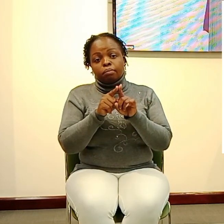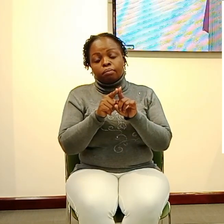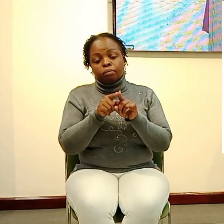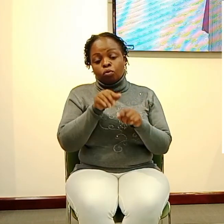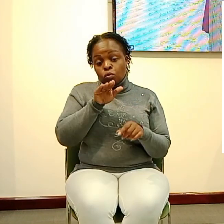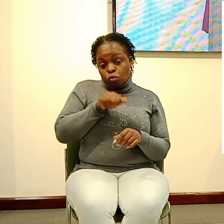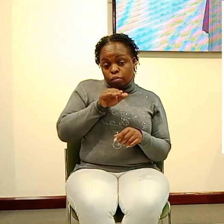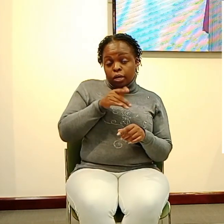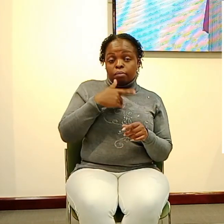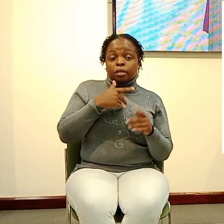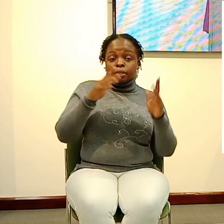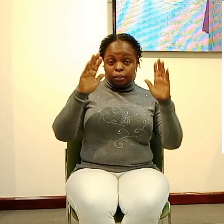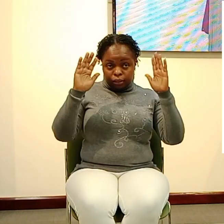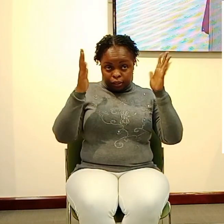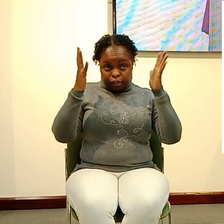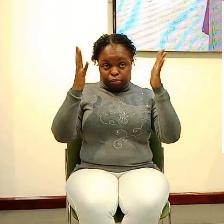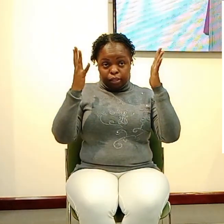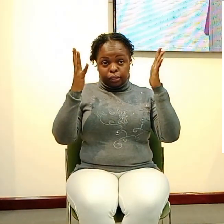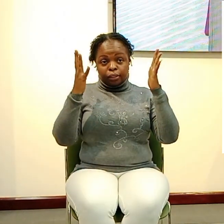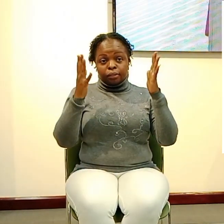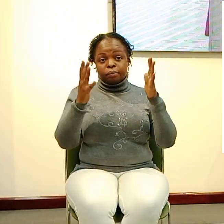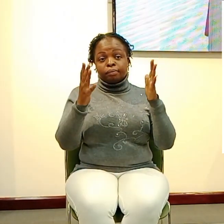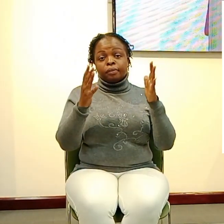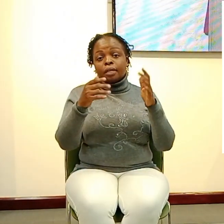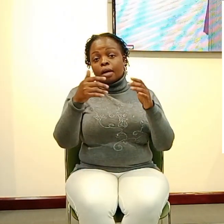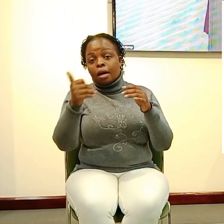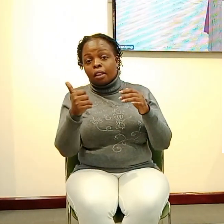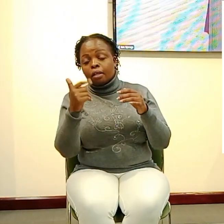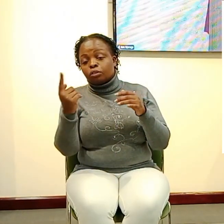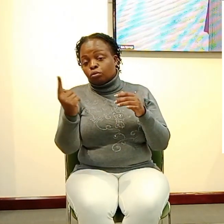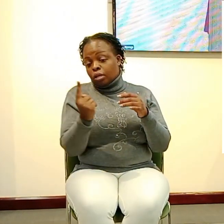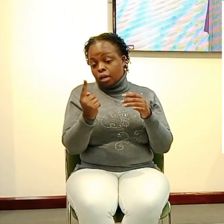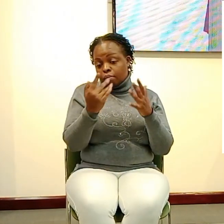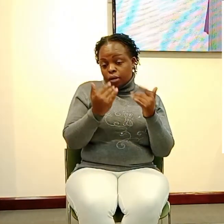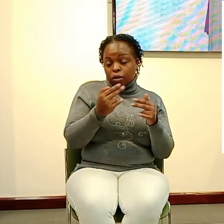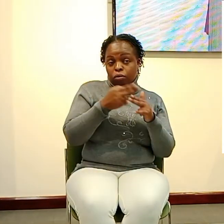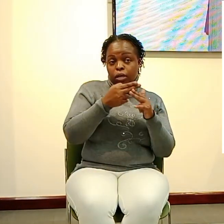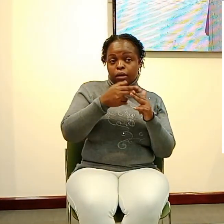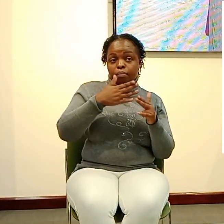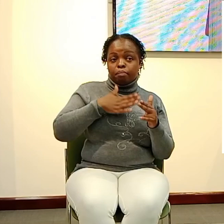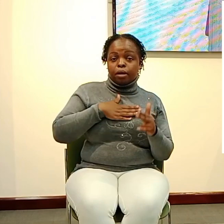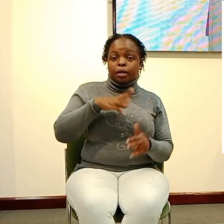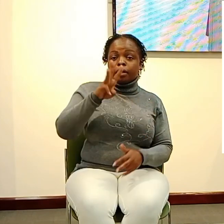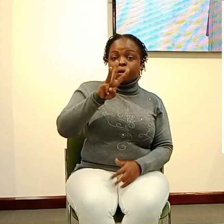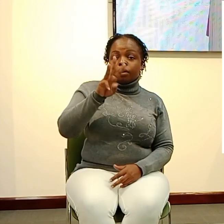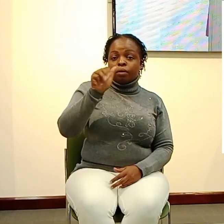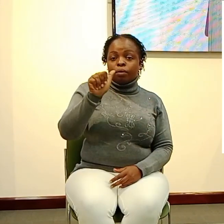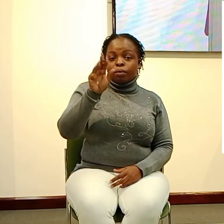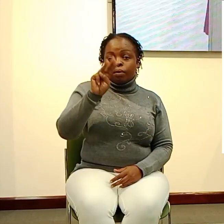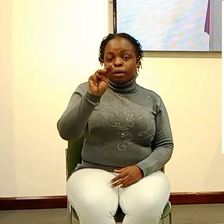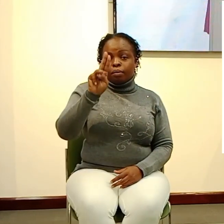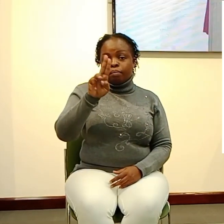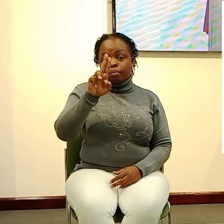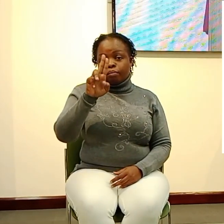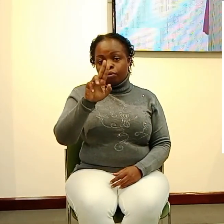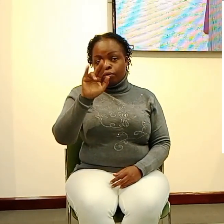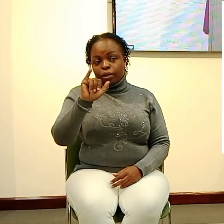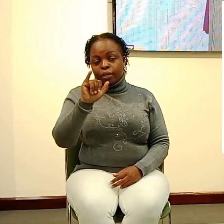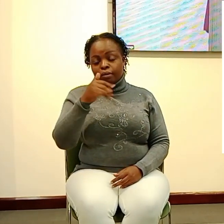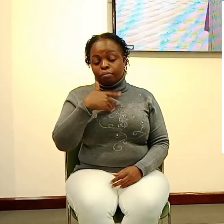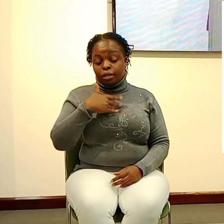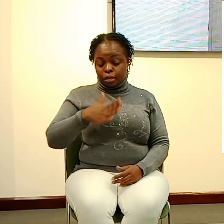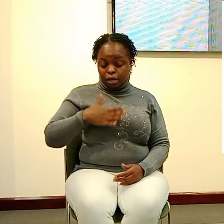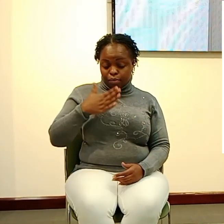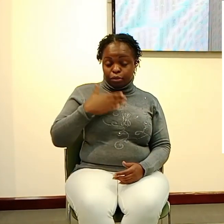celebrate. For those who's coming, my name is Wanjohi Njoroge, and I'm truly honored to be facilitating this session. The next